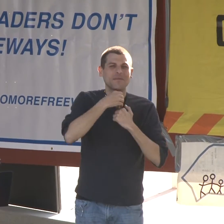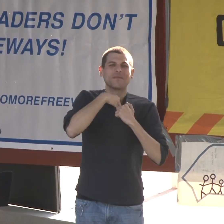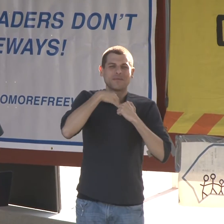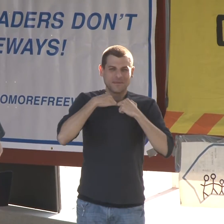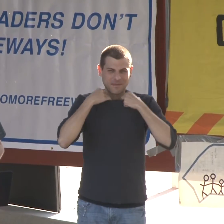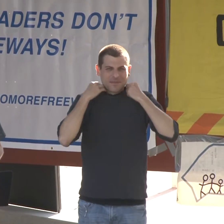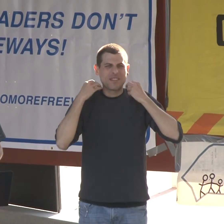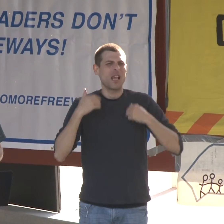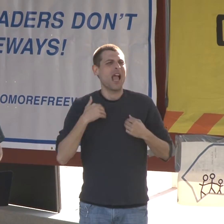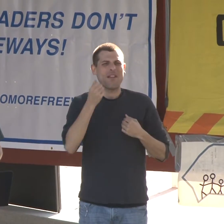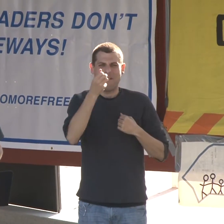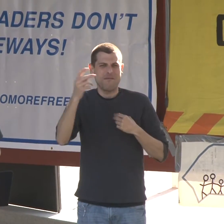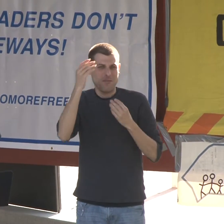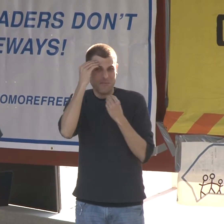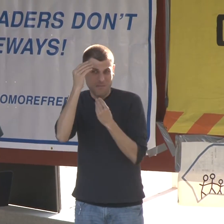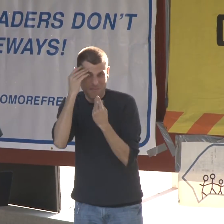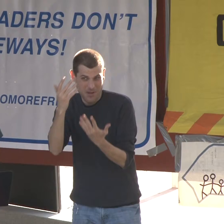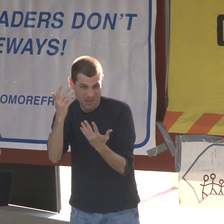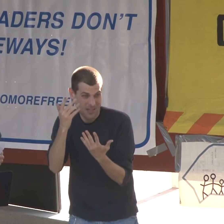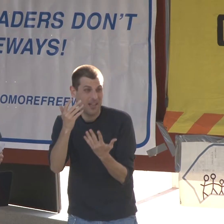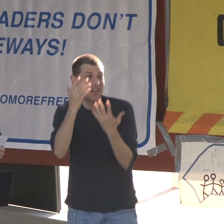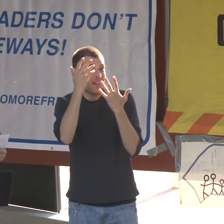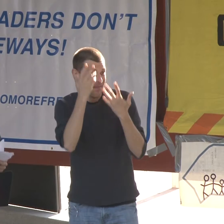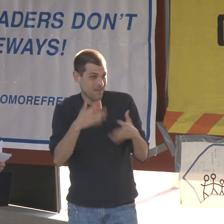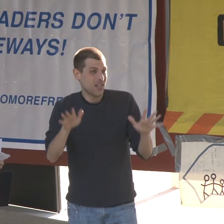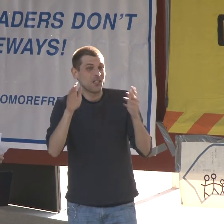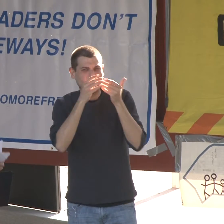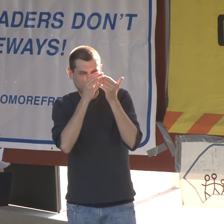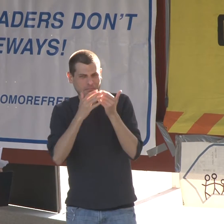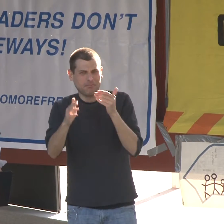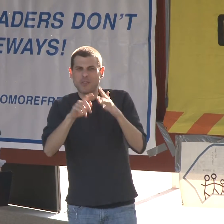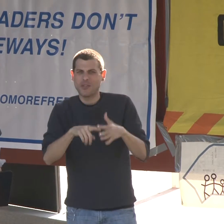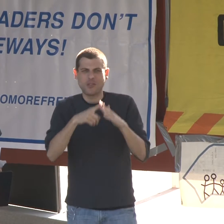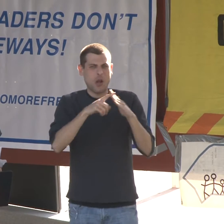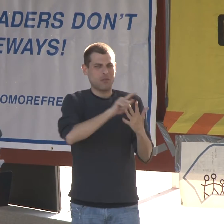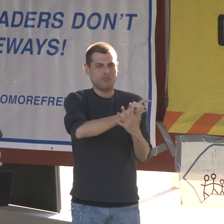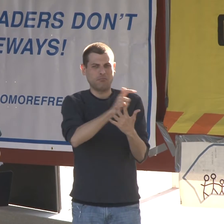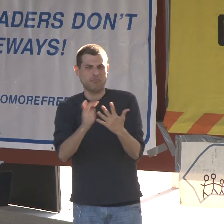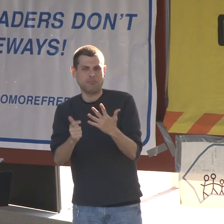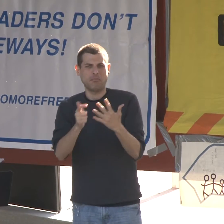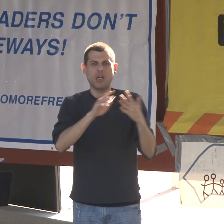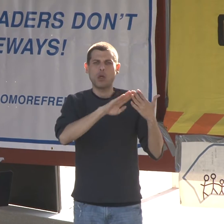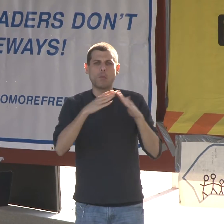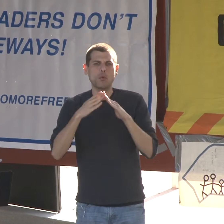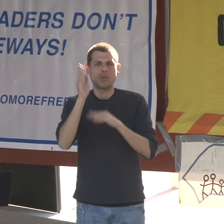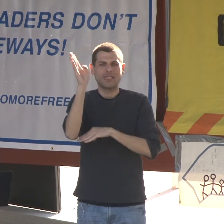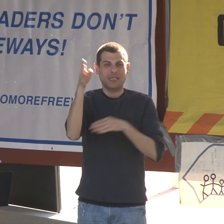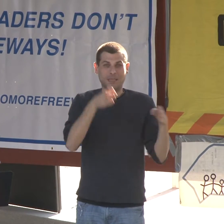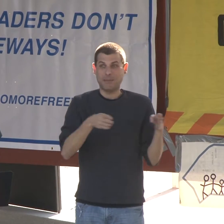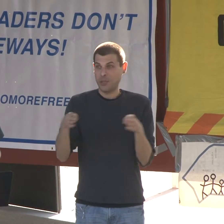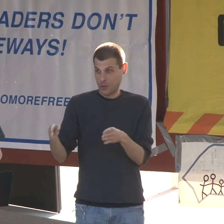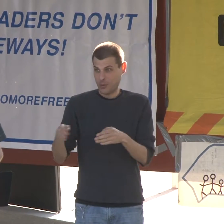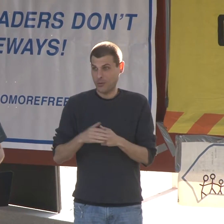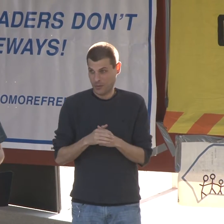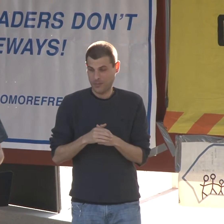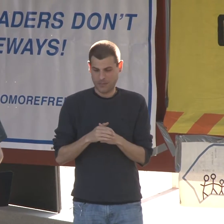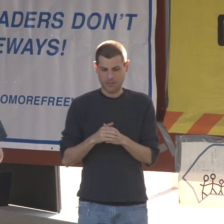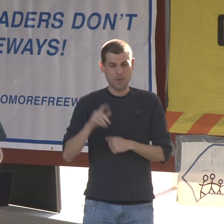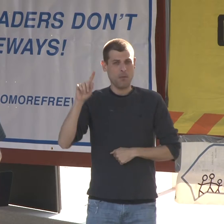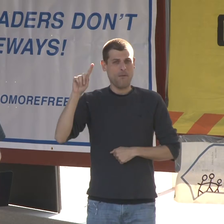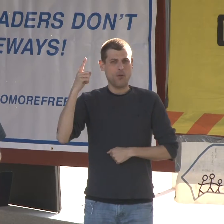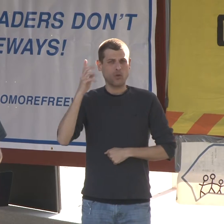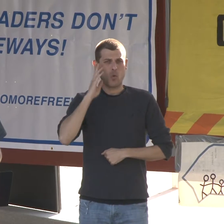I've got a couple notes, and then we're going to have a really amazing group of community speakers. But before that, we're going to do a